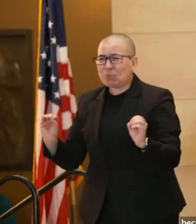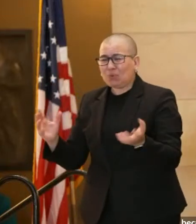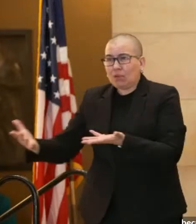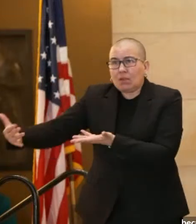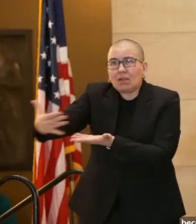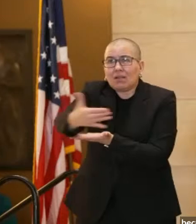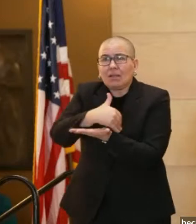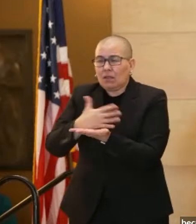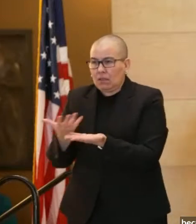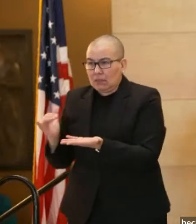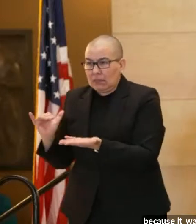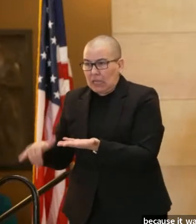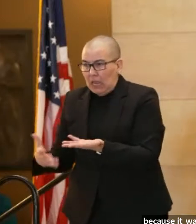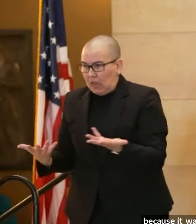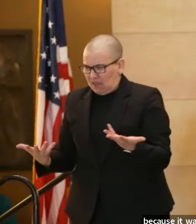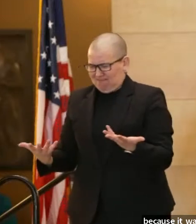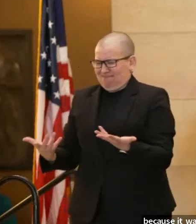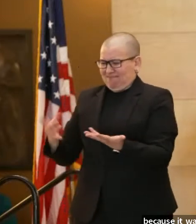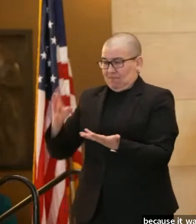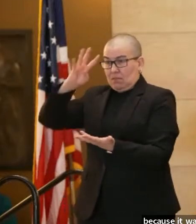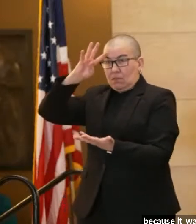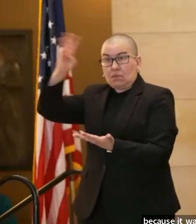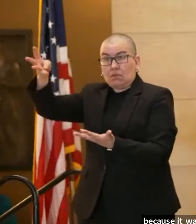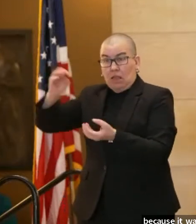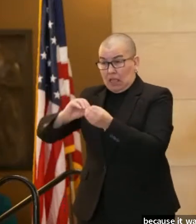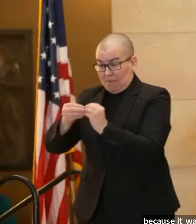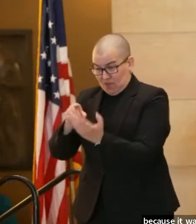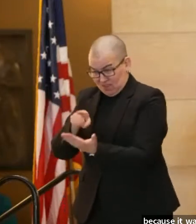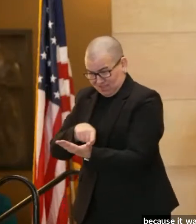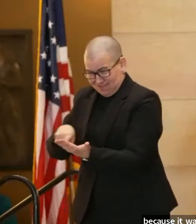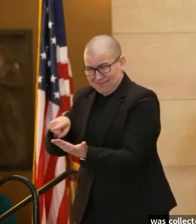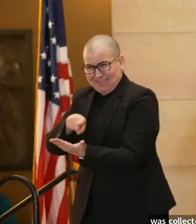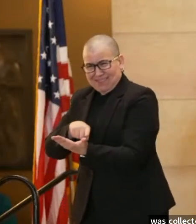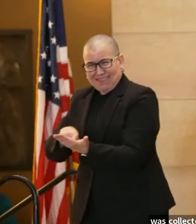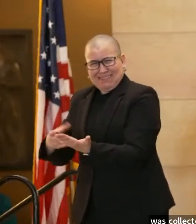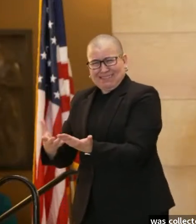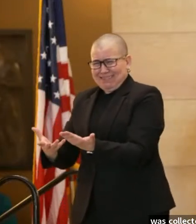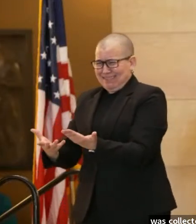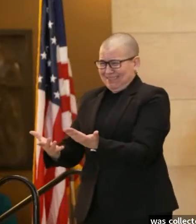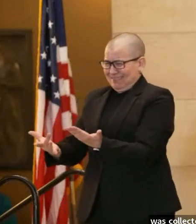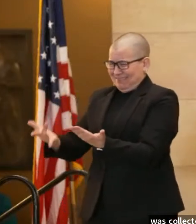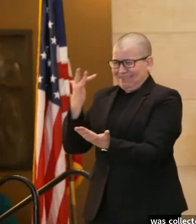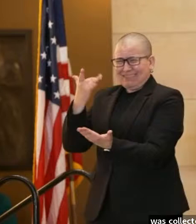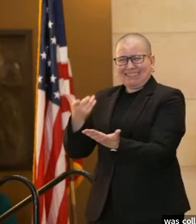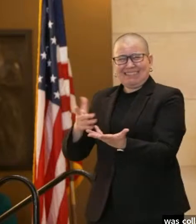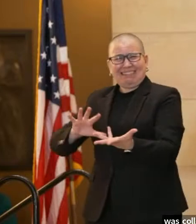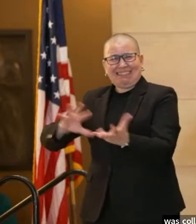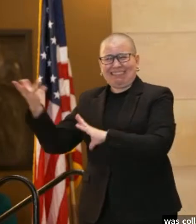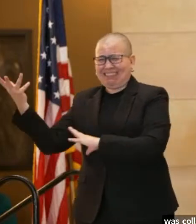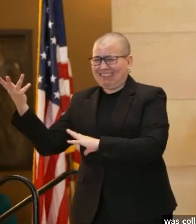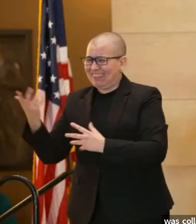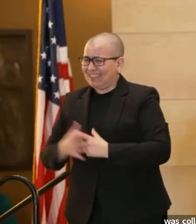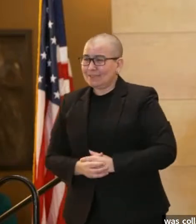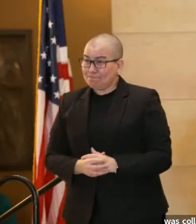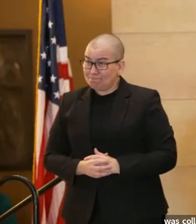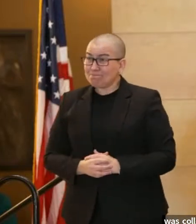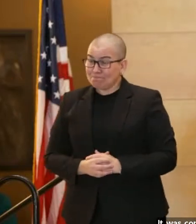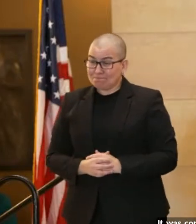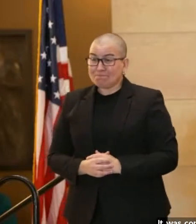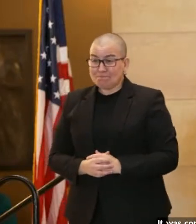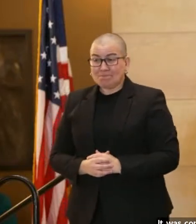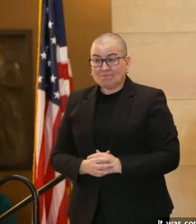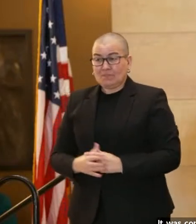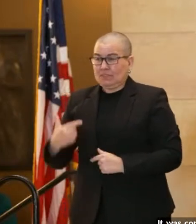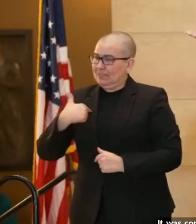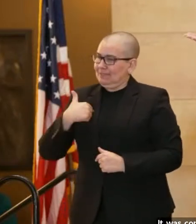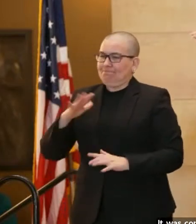collected in the most bizarre ways. It was contaminated information. I have to thank